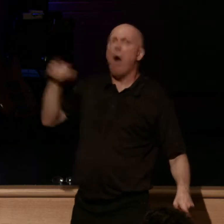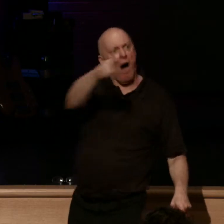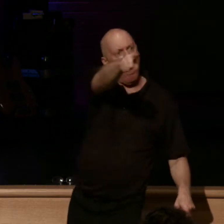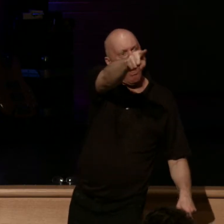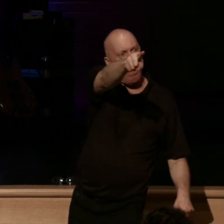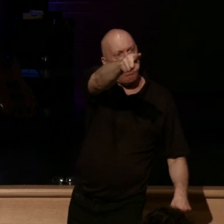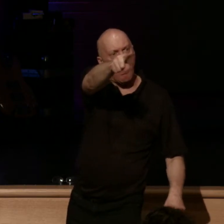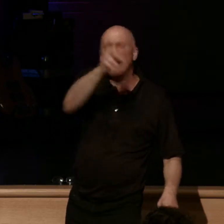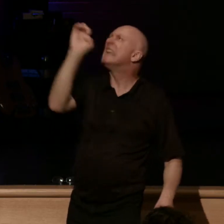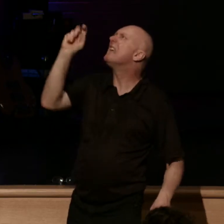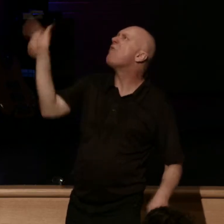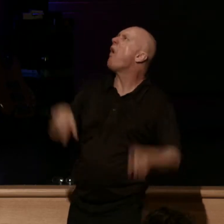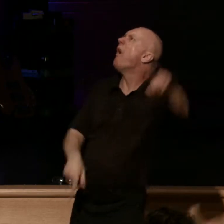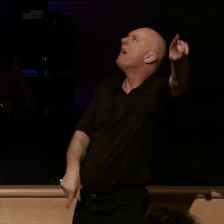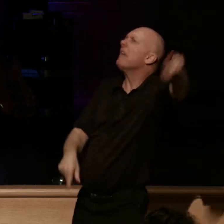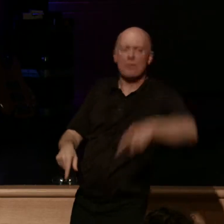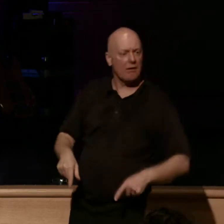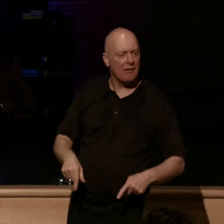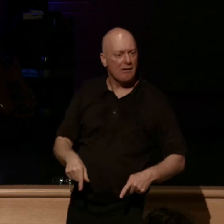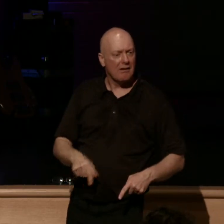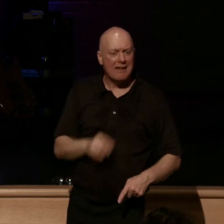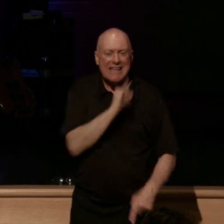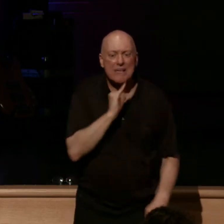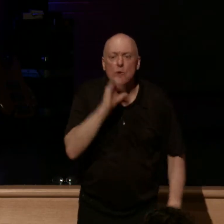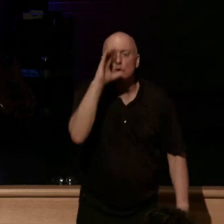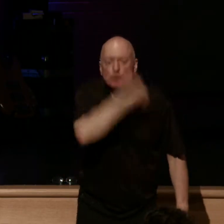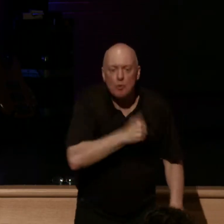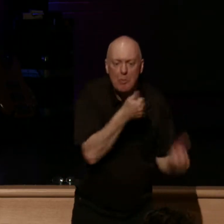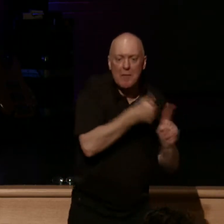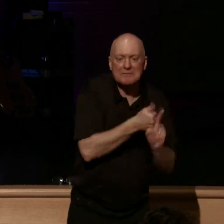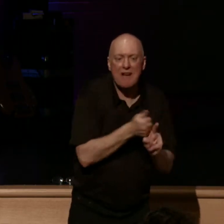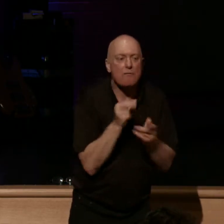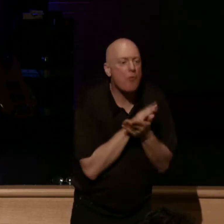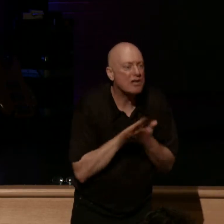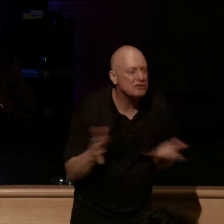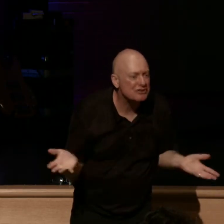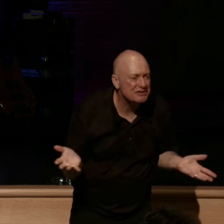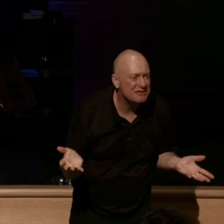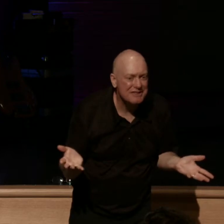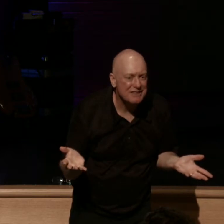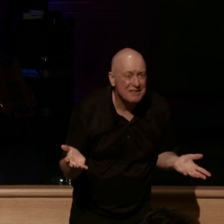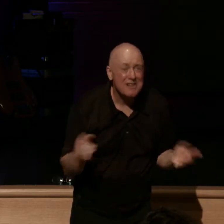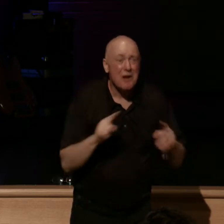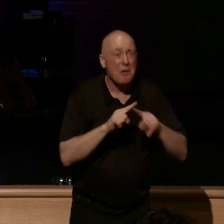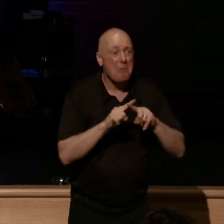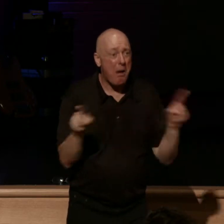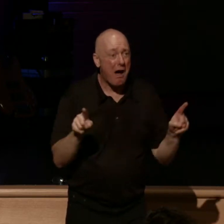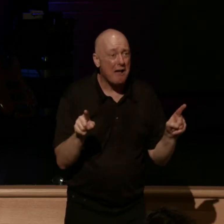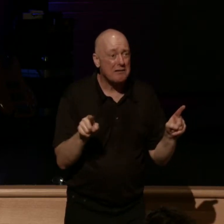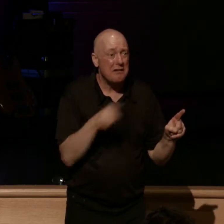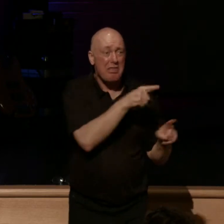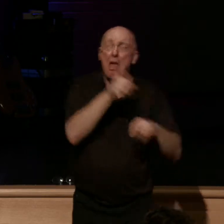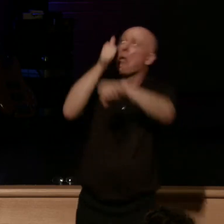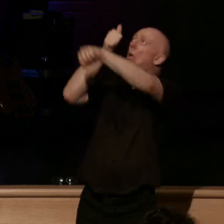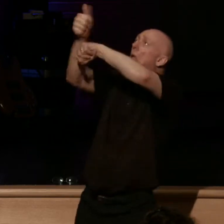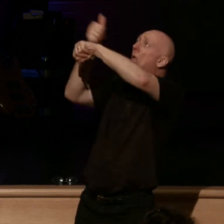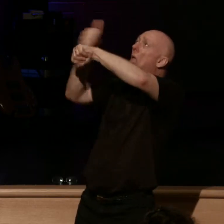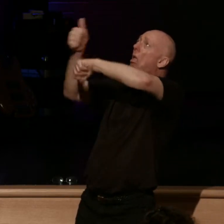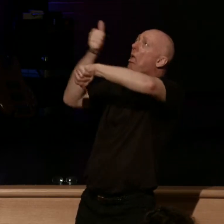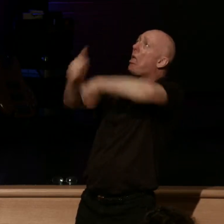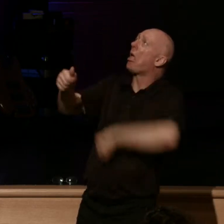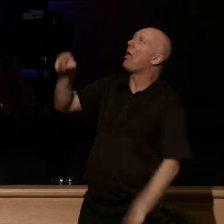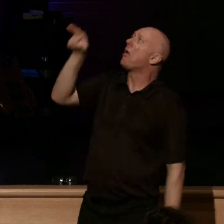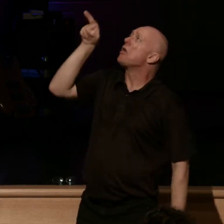people's evil doing, they're assuming that they are righteous before the Lord. And yet, notice this, their very accusation of God that he